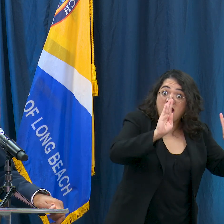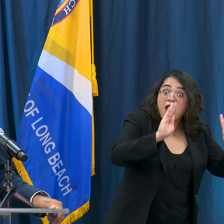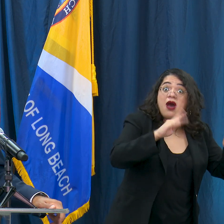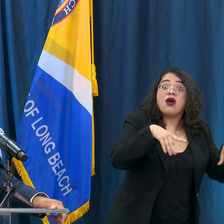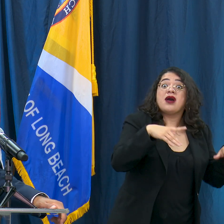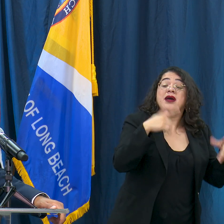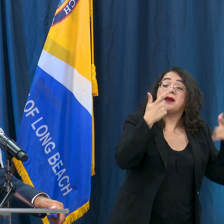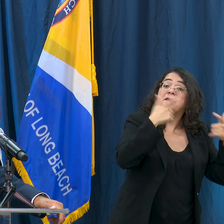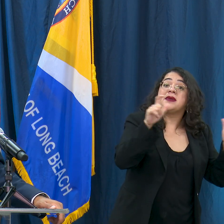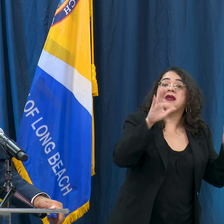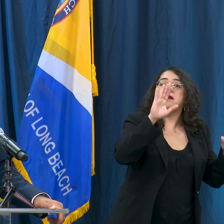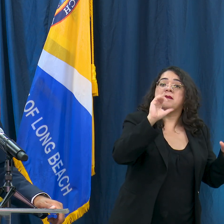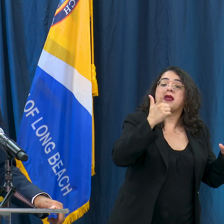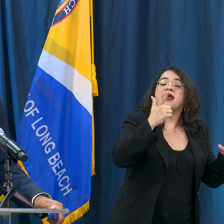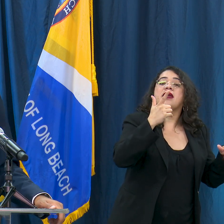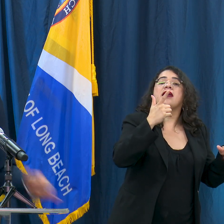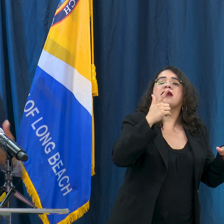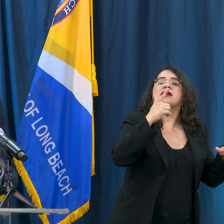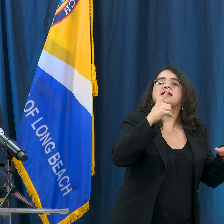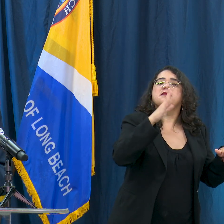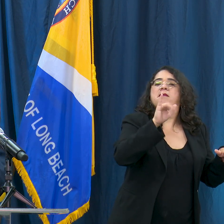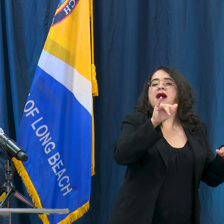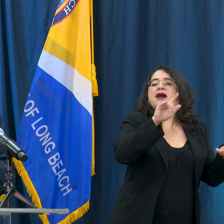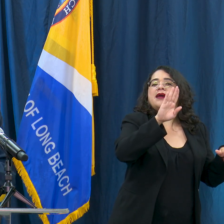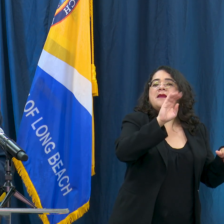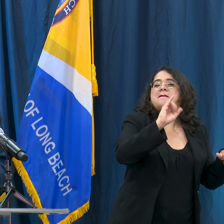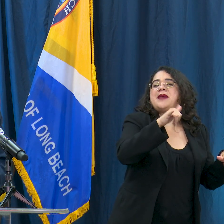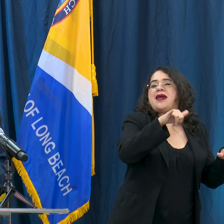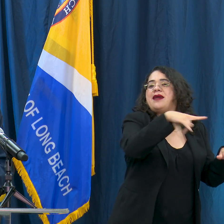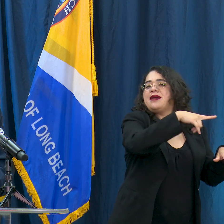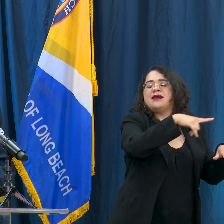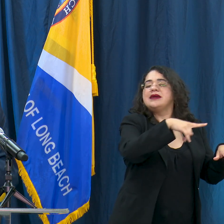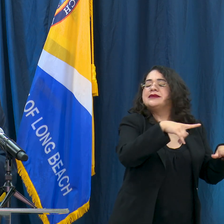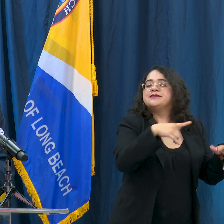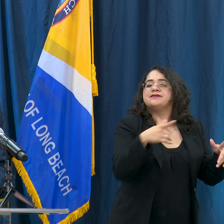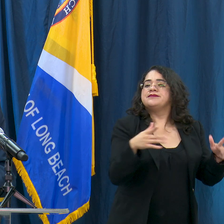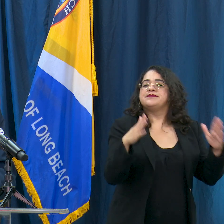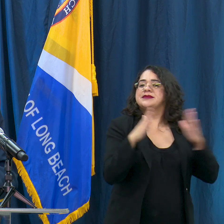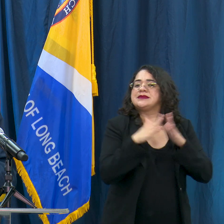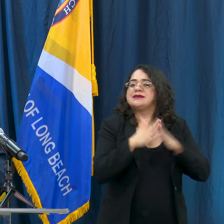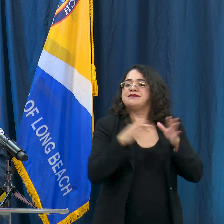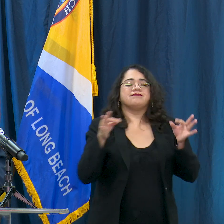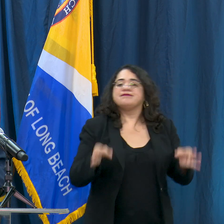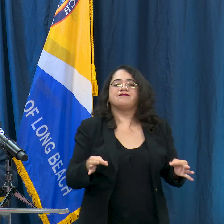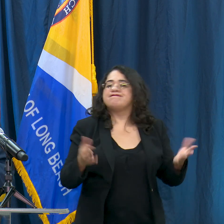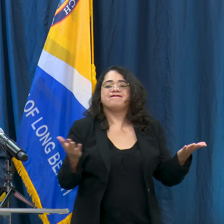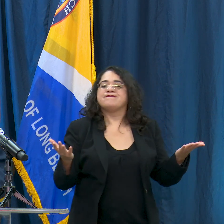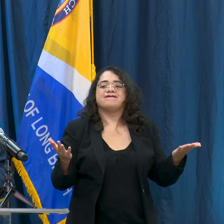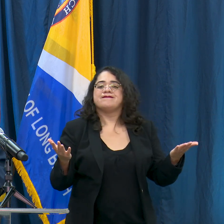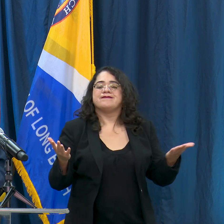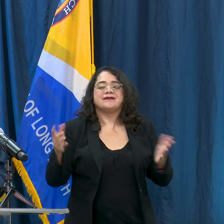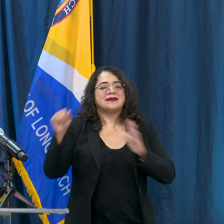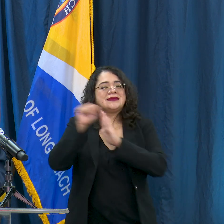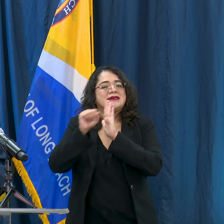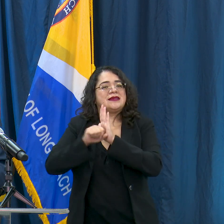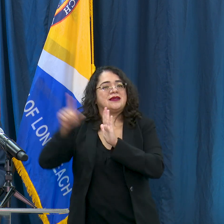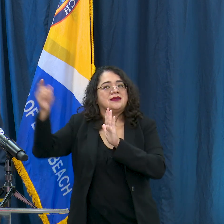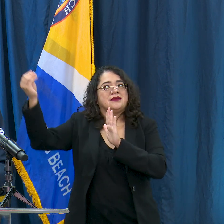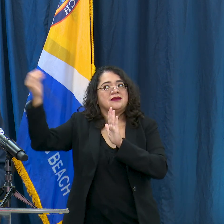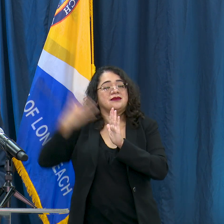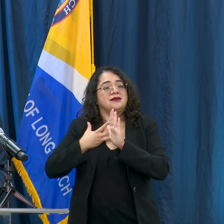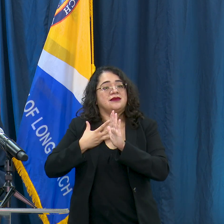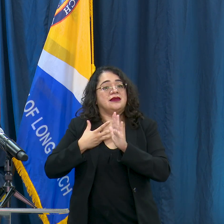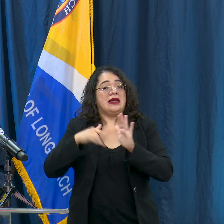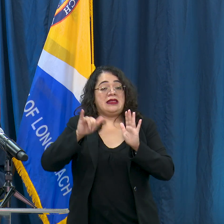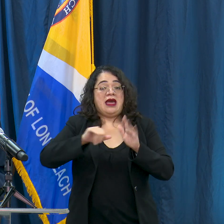have Big Bang by the Bay? That decision isn't up to the city. That decision is up to the state if they allow those types of gatherings. And if